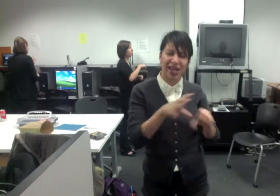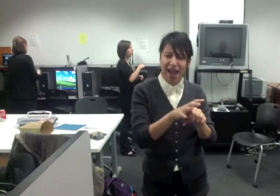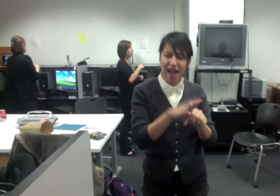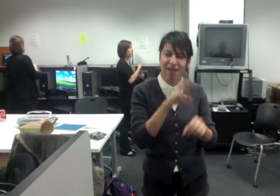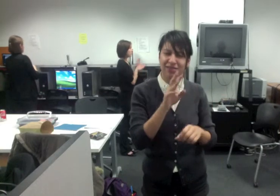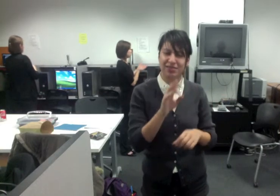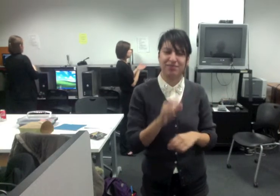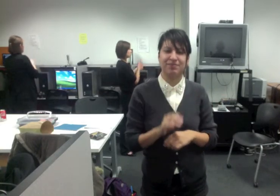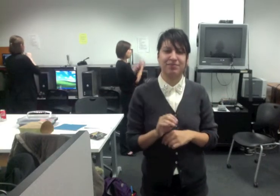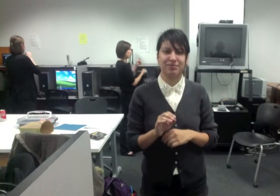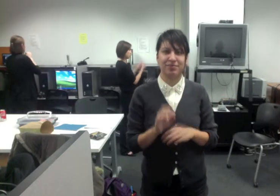Apple actually communicates.